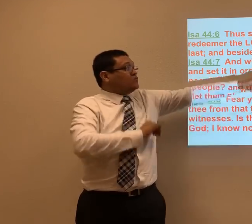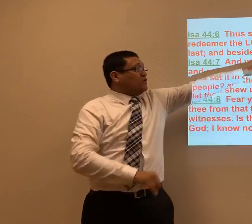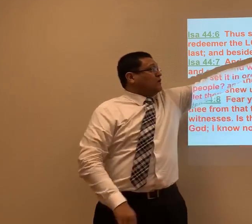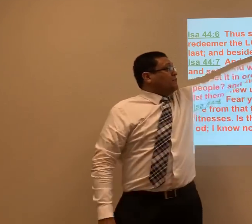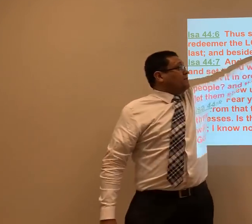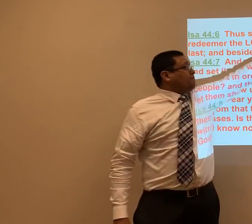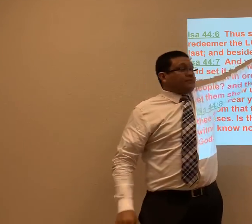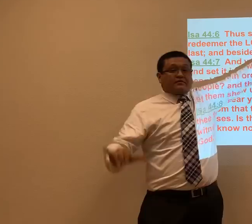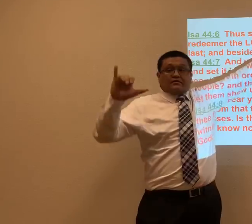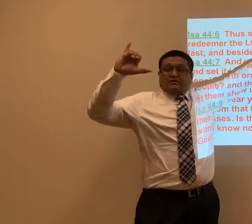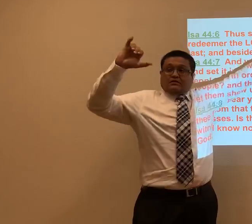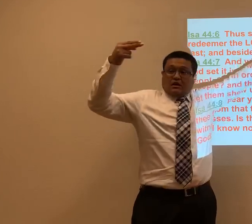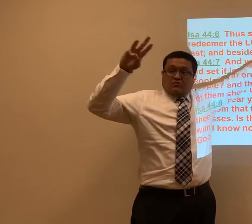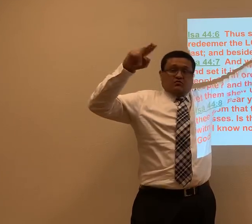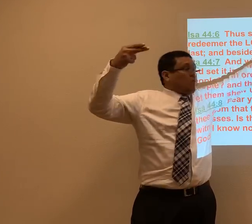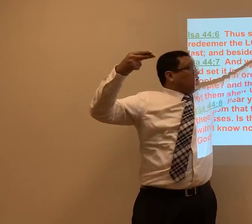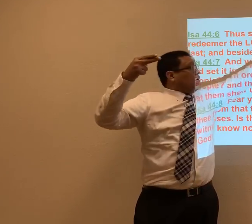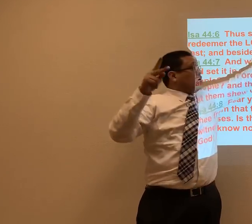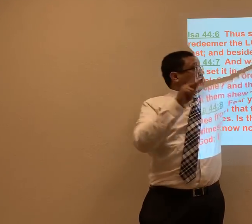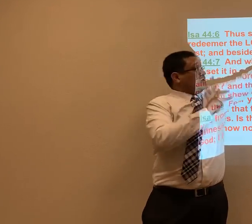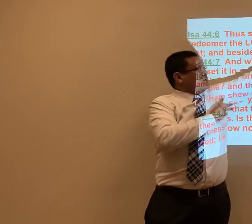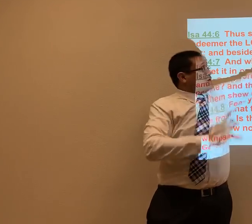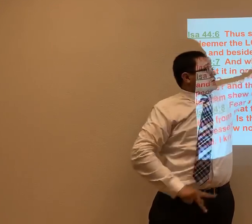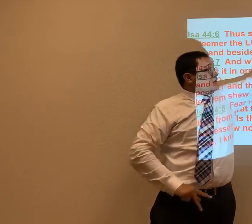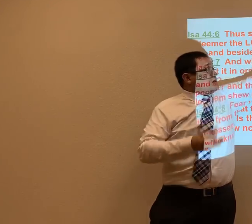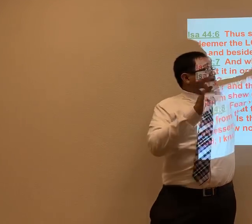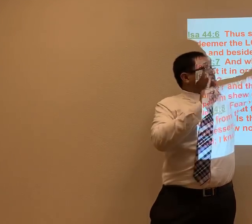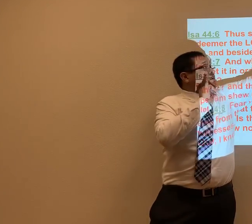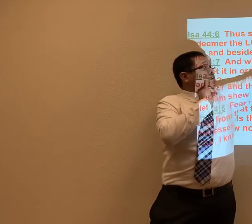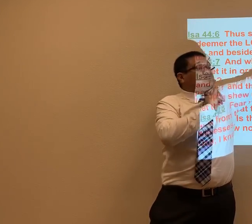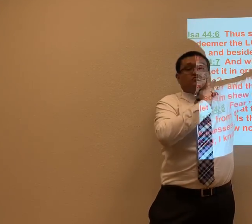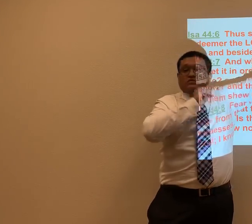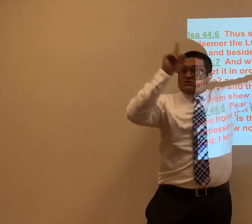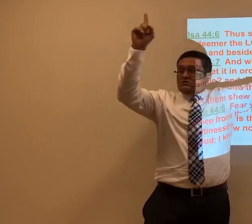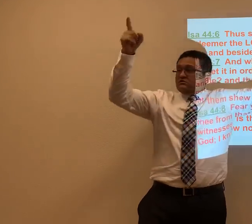Israel, and this Lord in all caps is Yahweh,